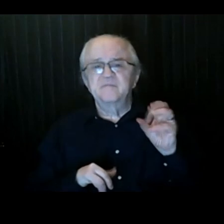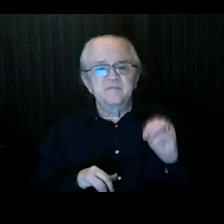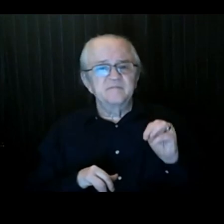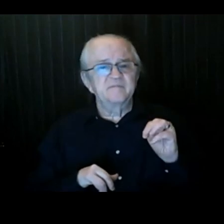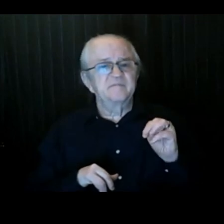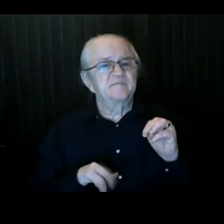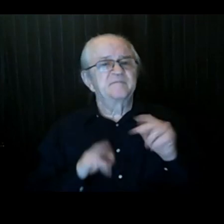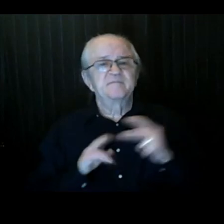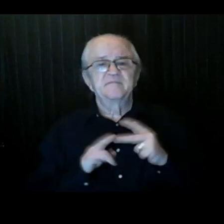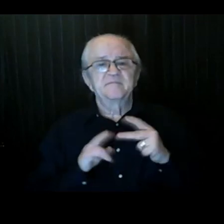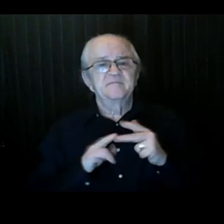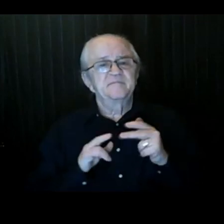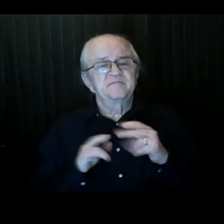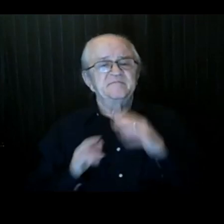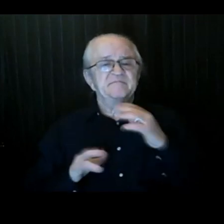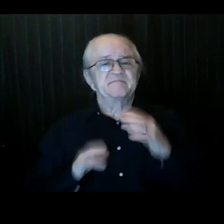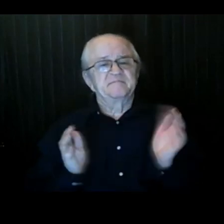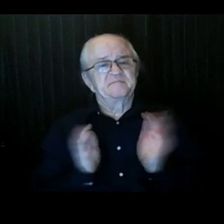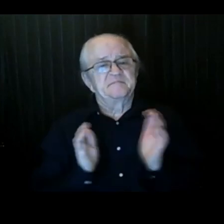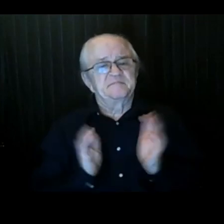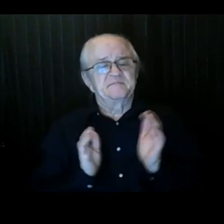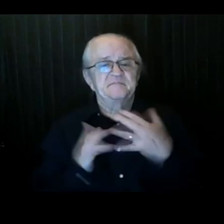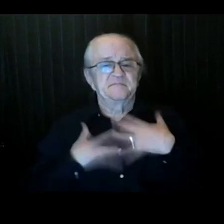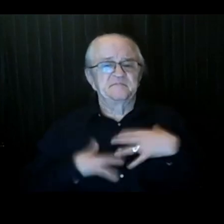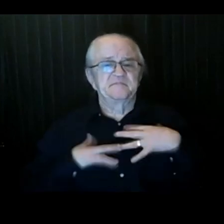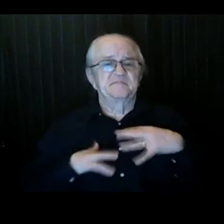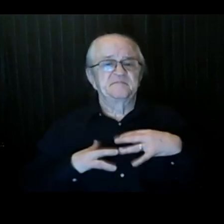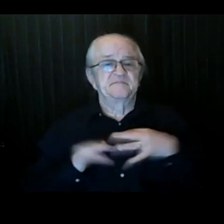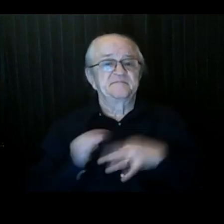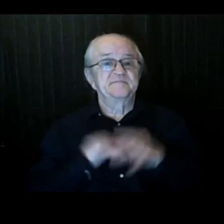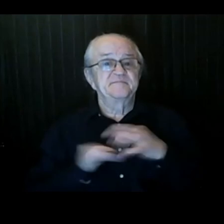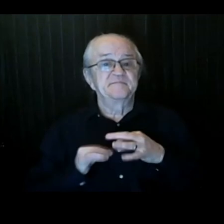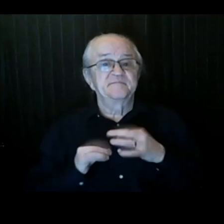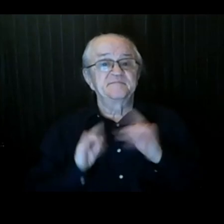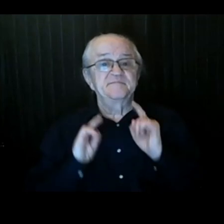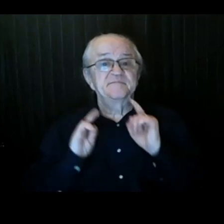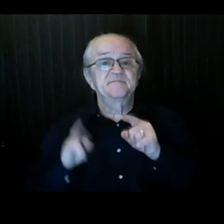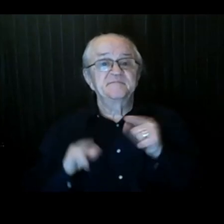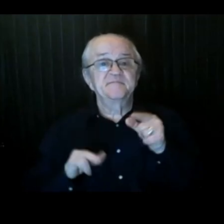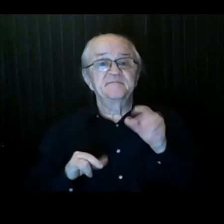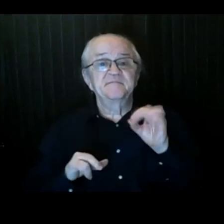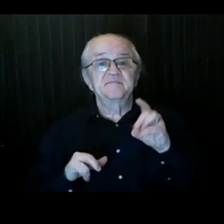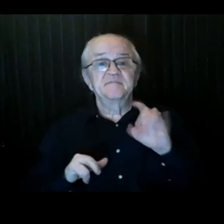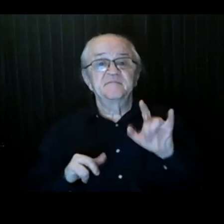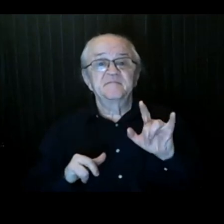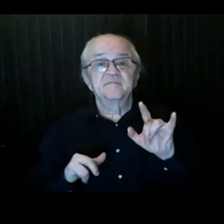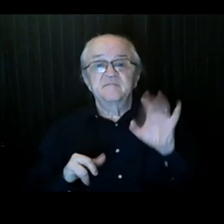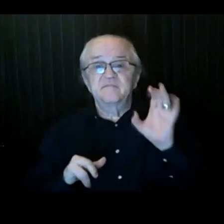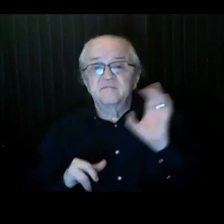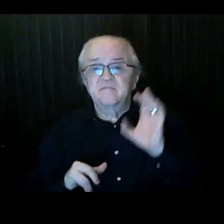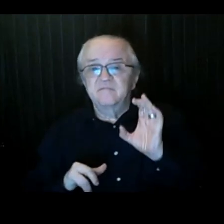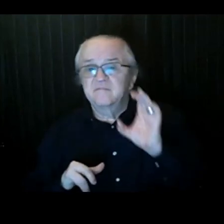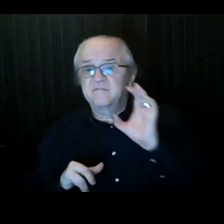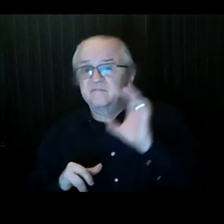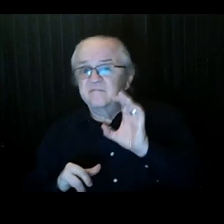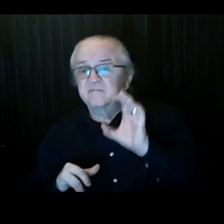to the boutique. So we went to Goodwill. And I scoured that little store looking for